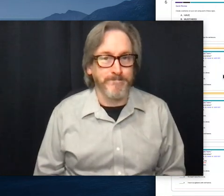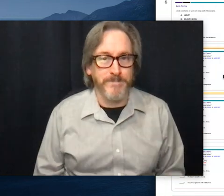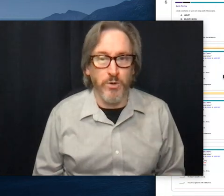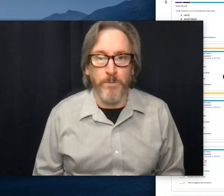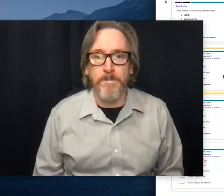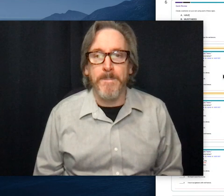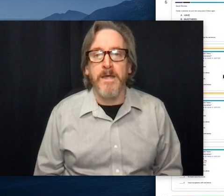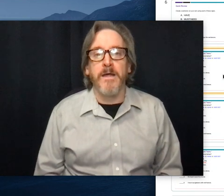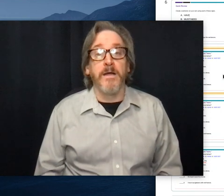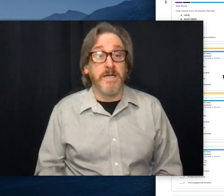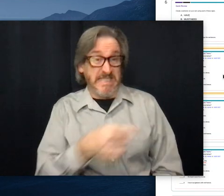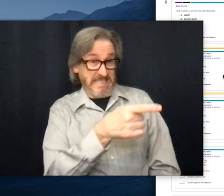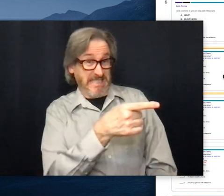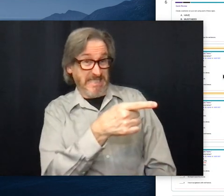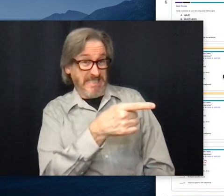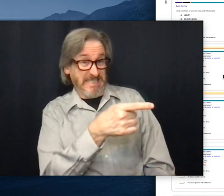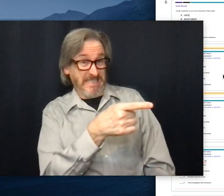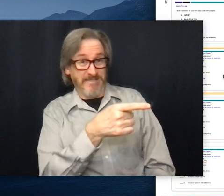Cool.